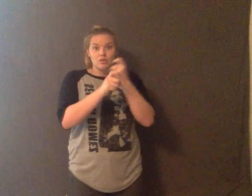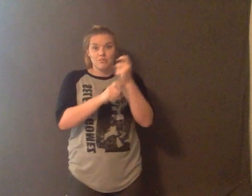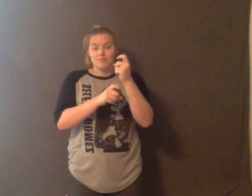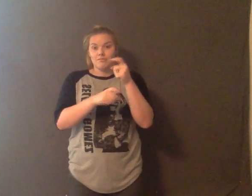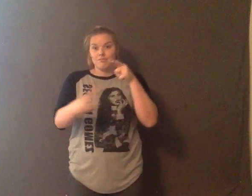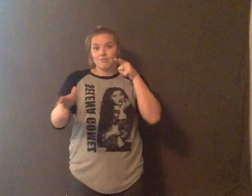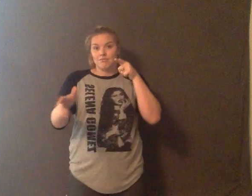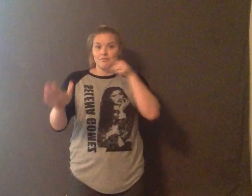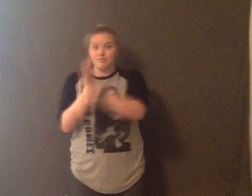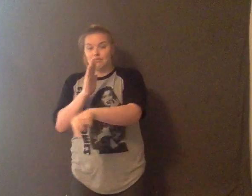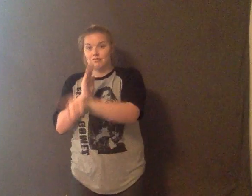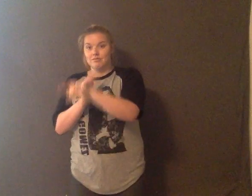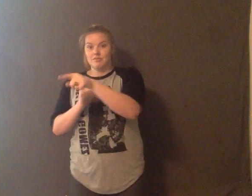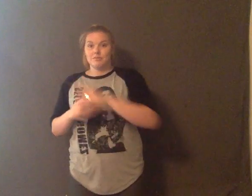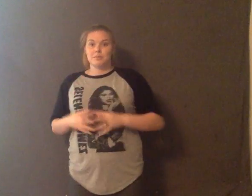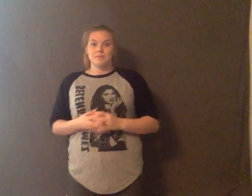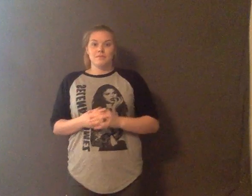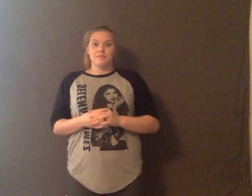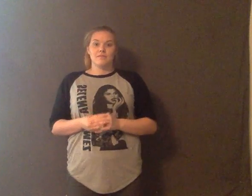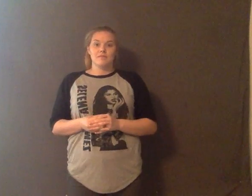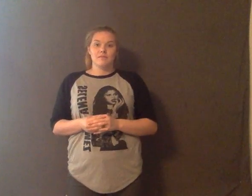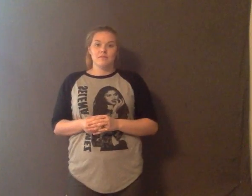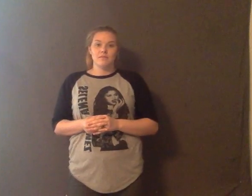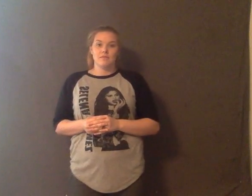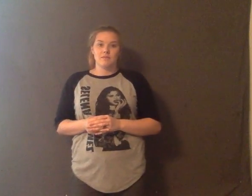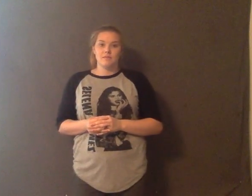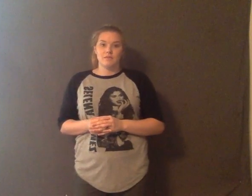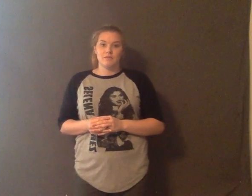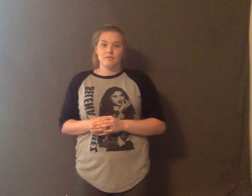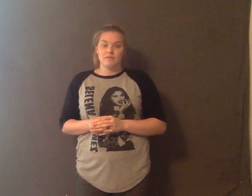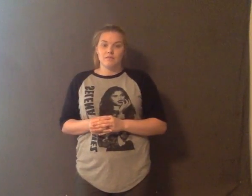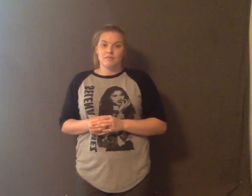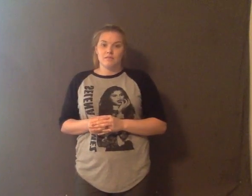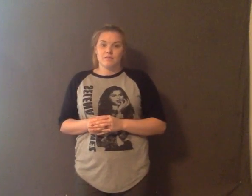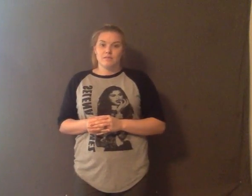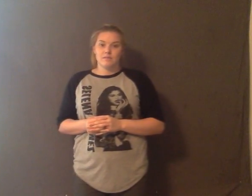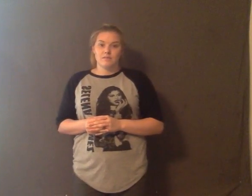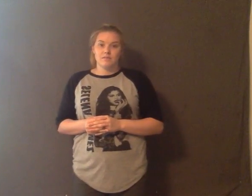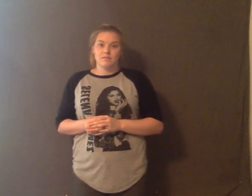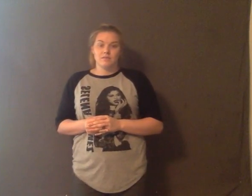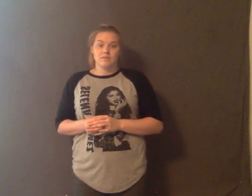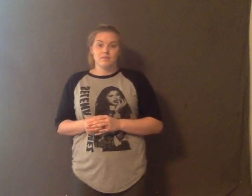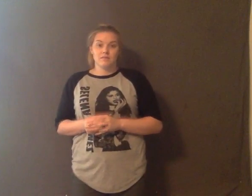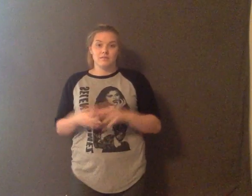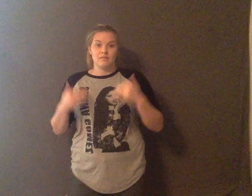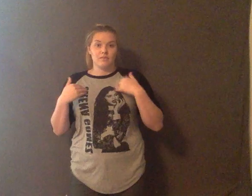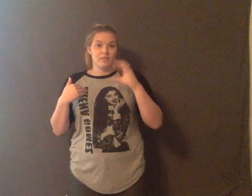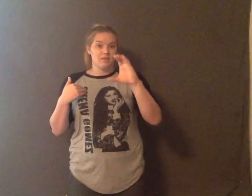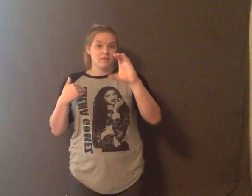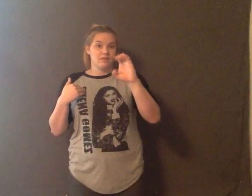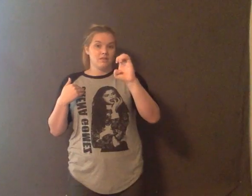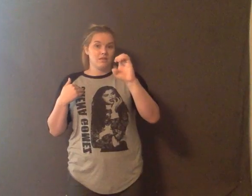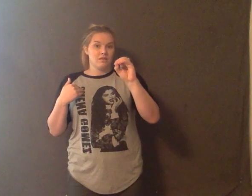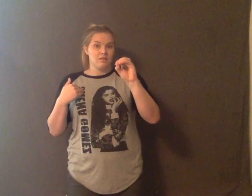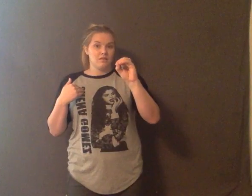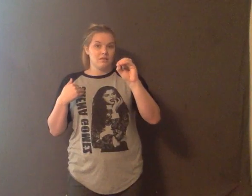internal government emails with the heads of the egg industry, they suggest having the CEO of Hampton Creek, Josh Tetrick, murdered,